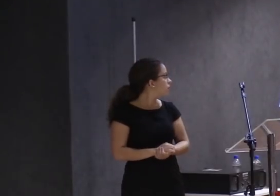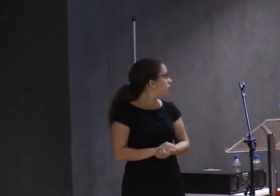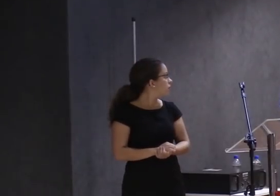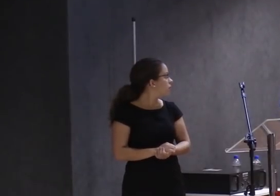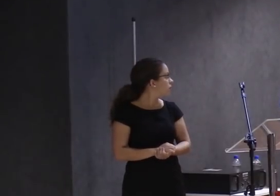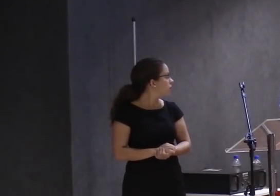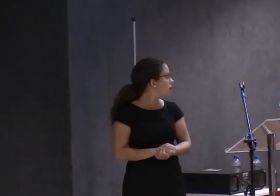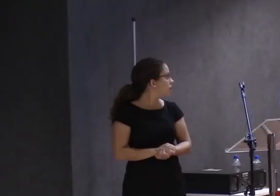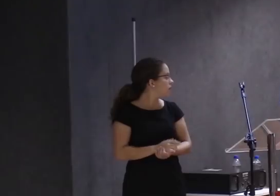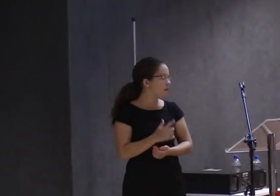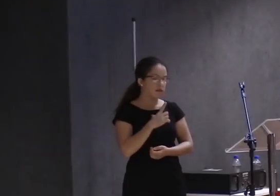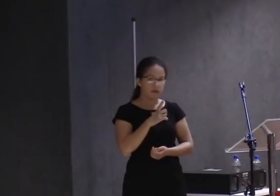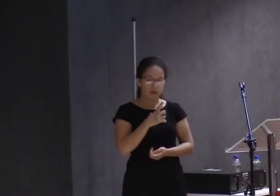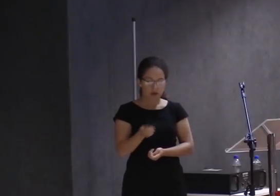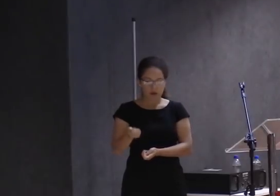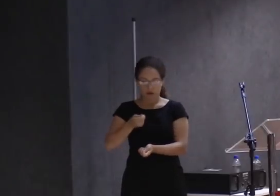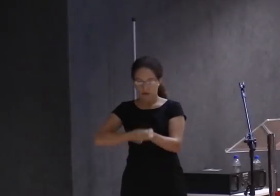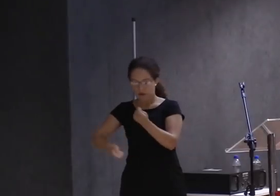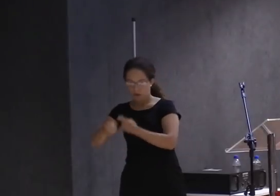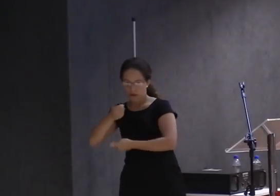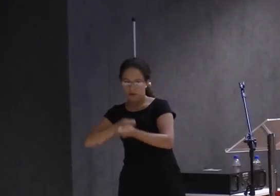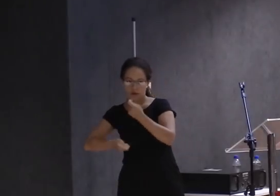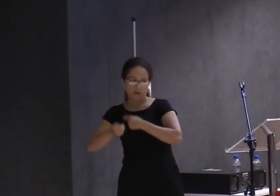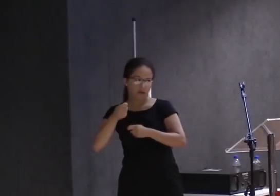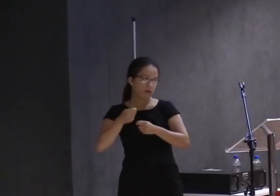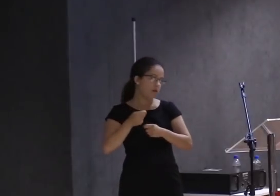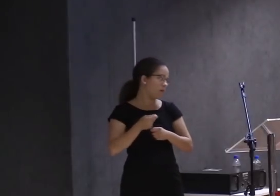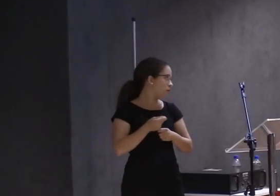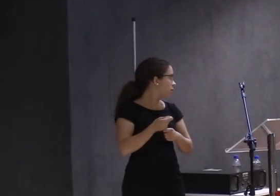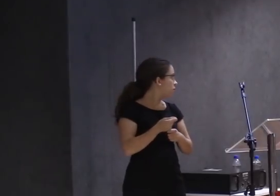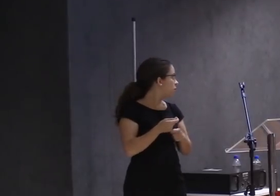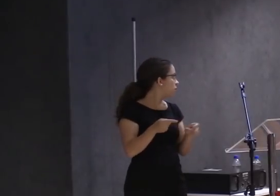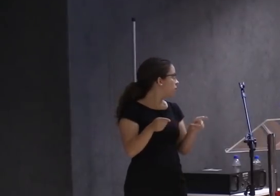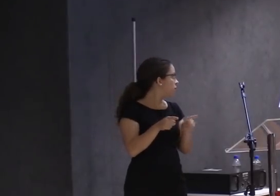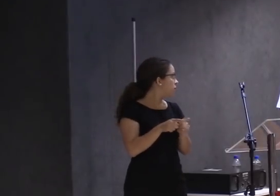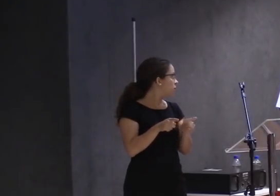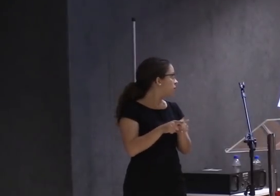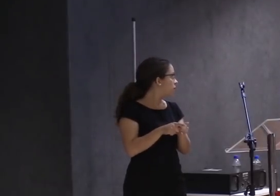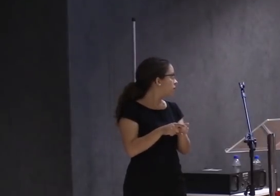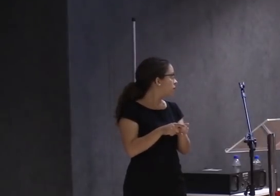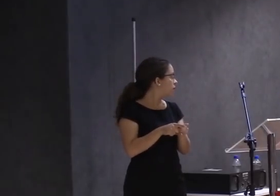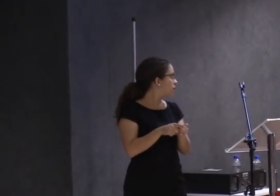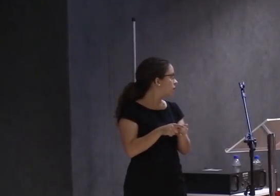Eles também têm administração e